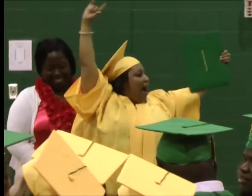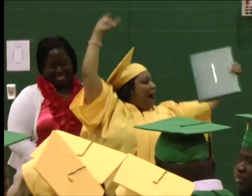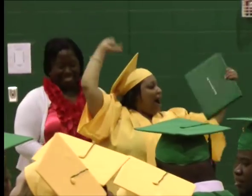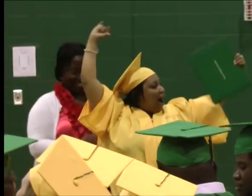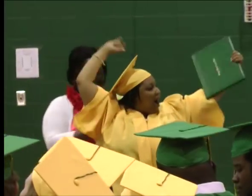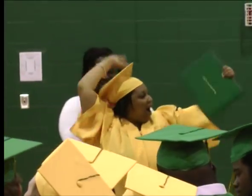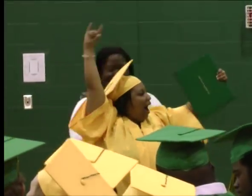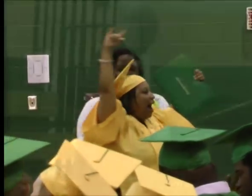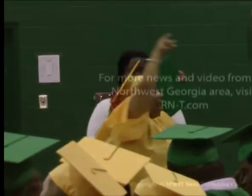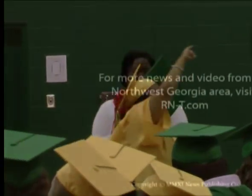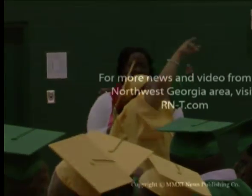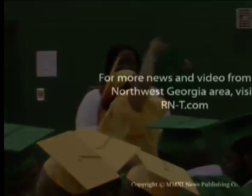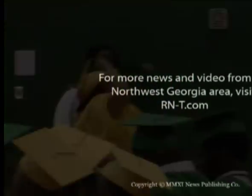you've got plenty. look to this. It's you.